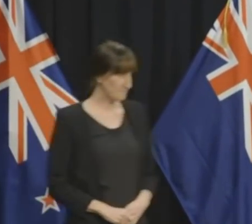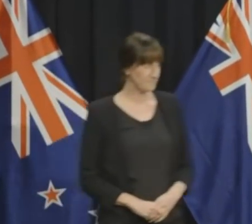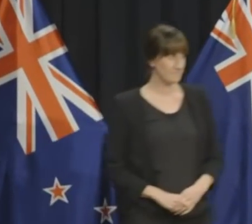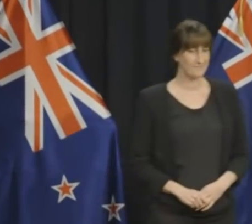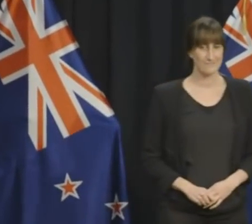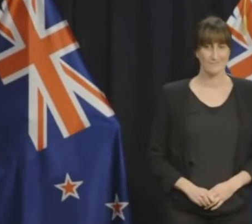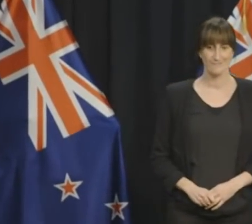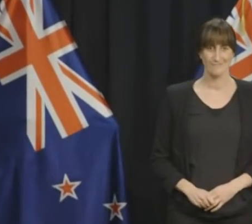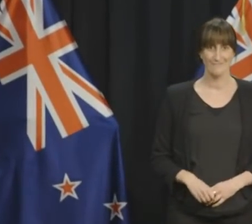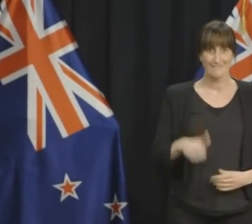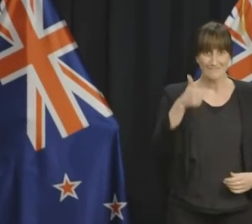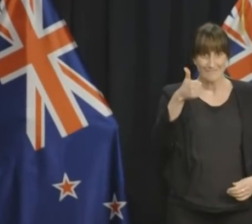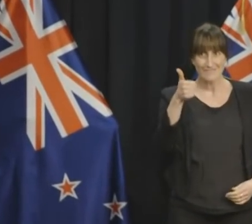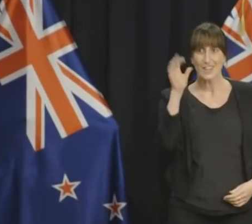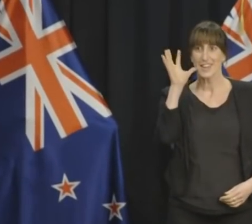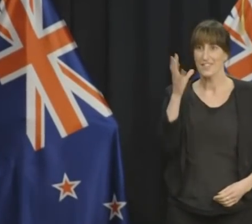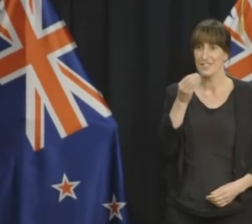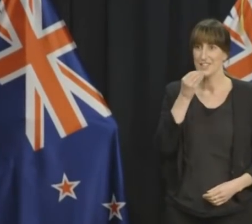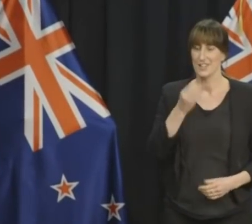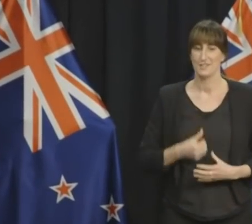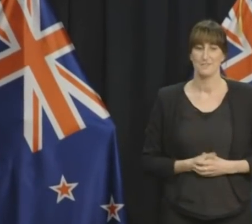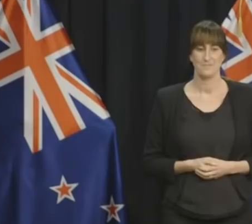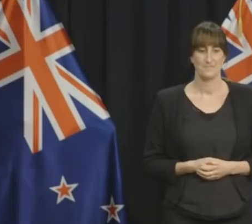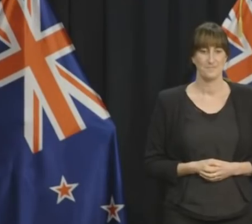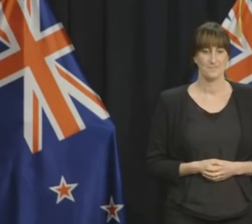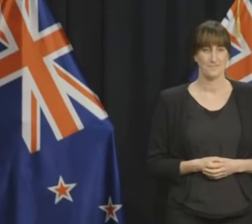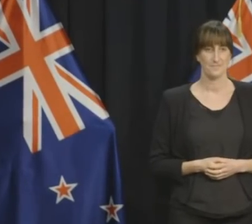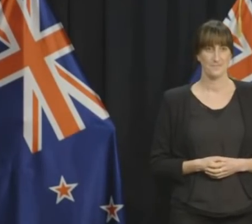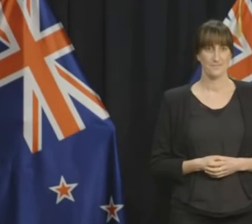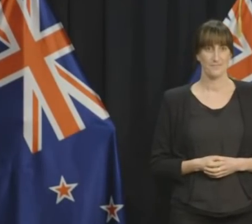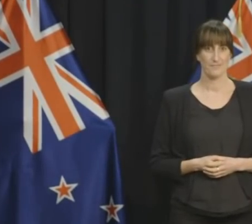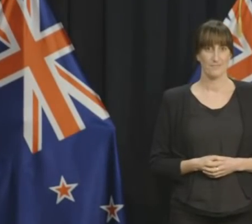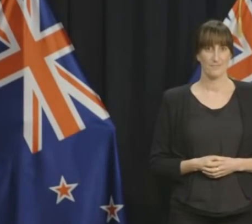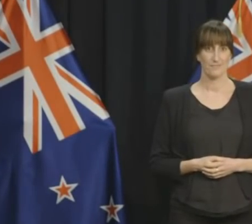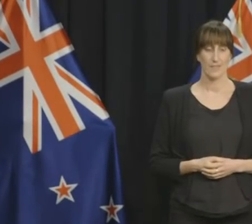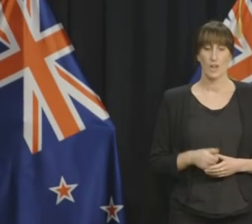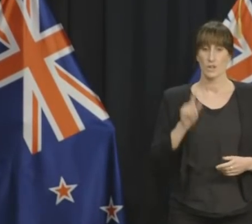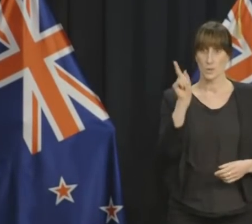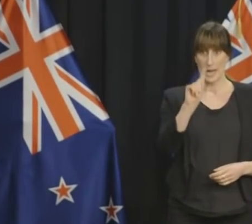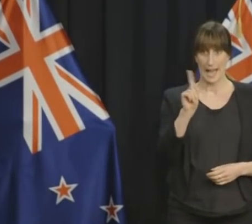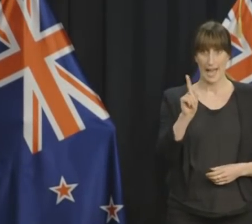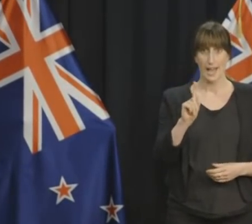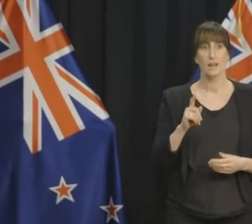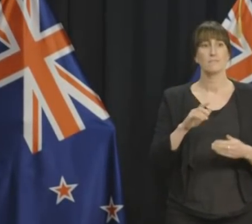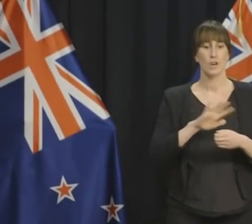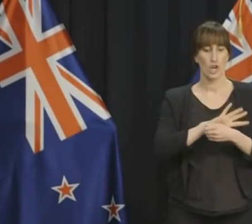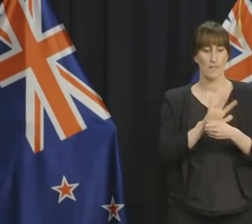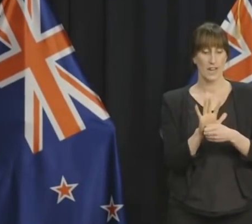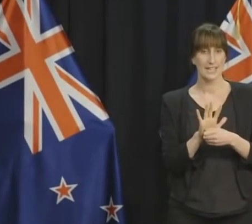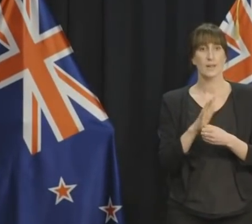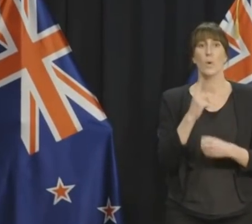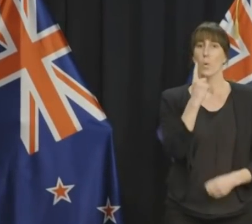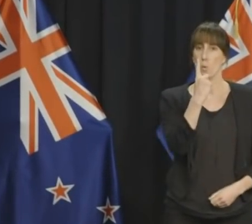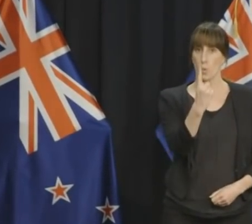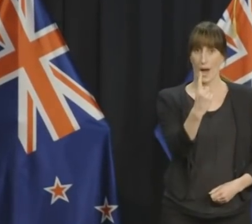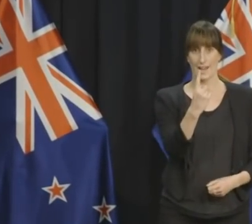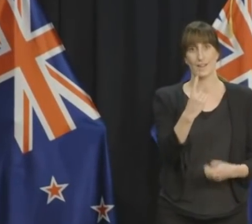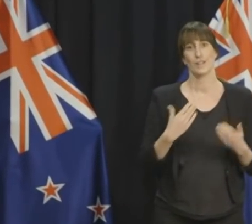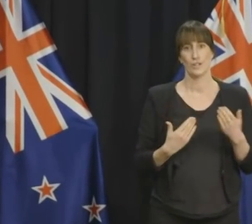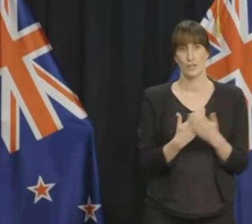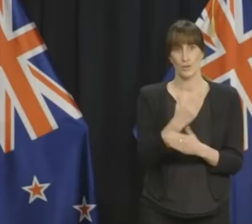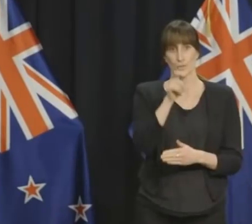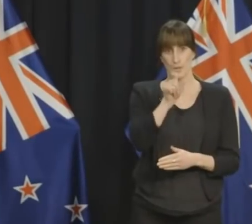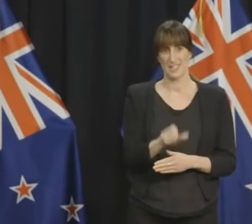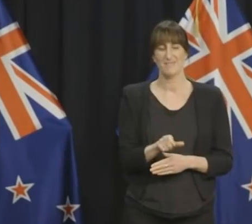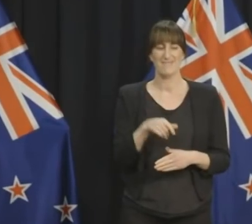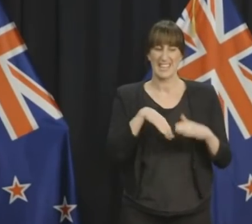All right. Good afternoon, everybody. There is one new case of COVID-19 to report in managed isolation in New